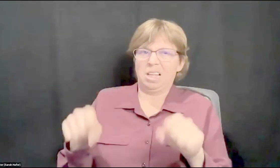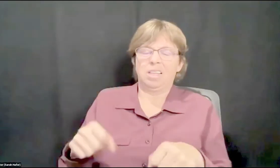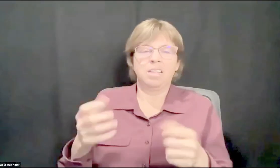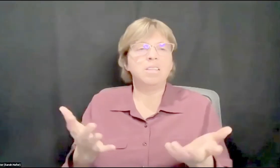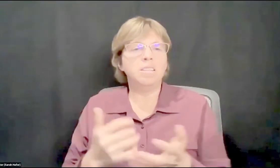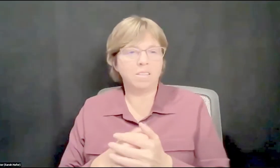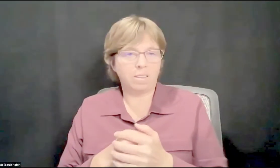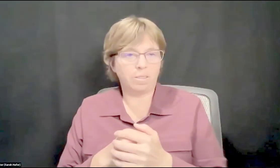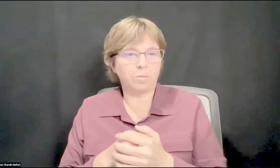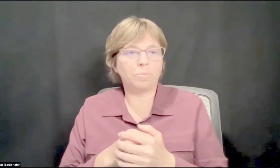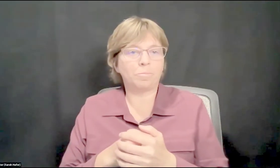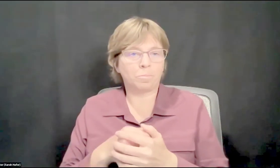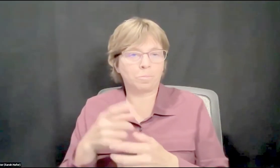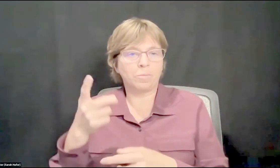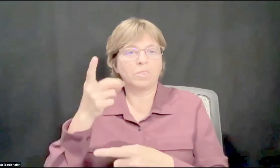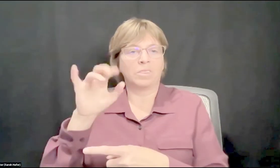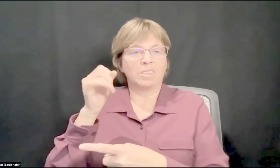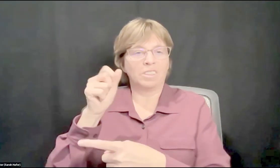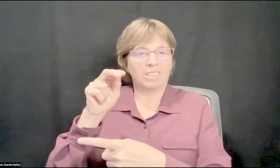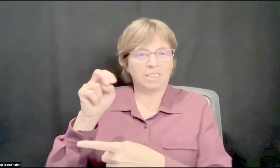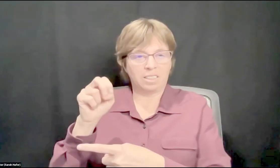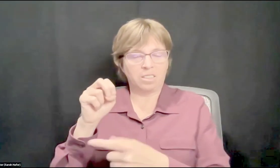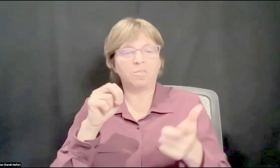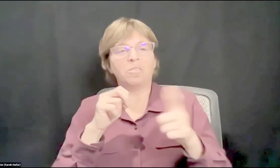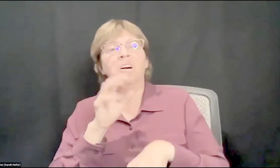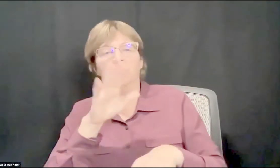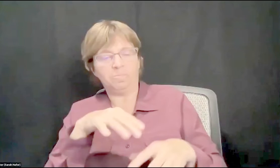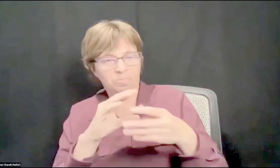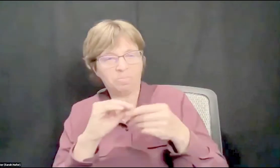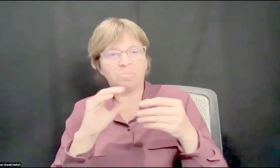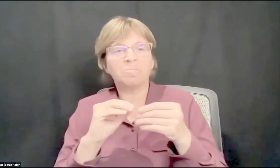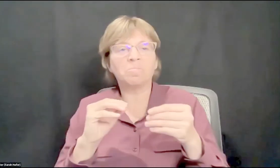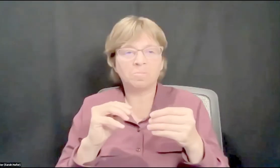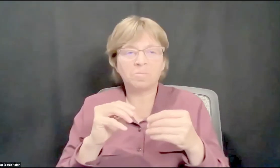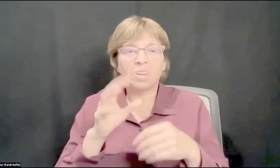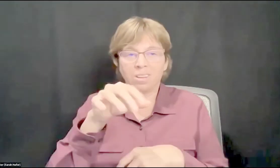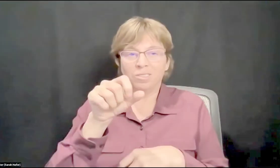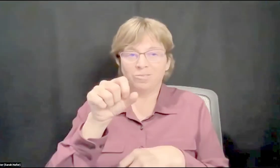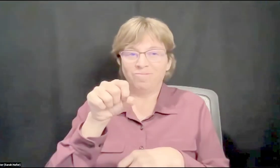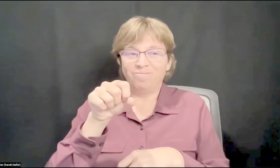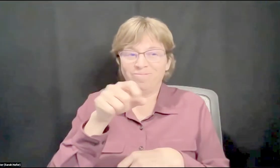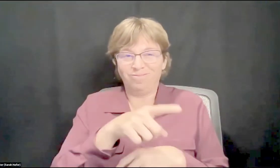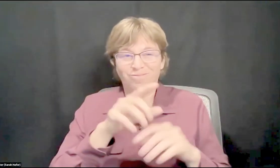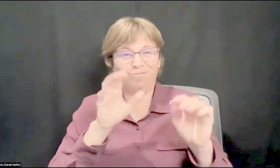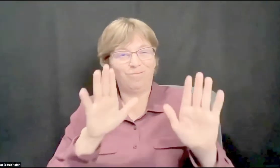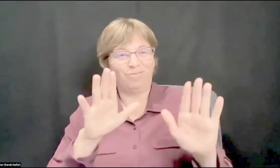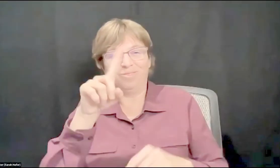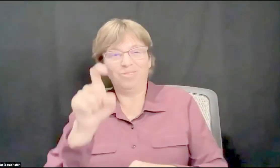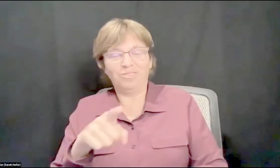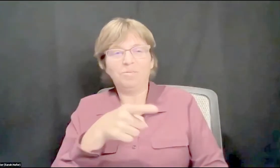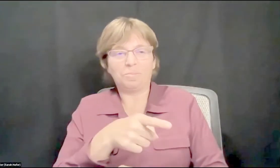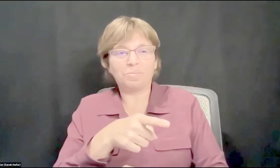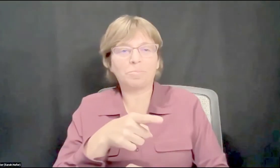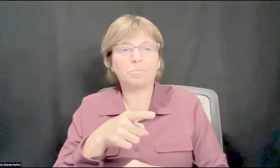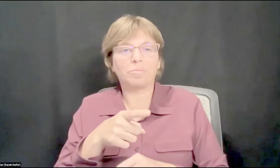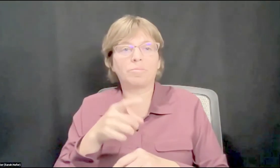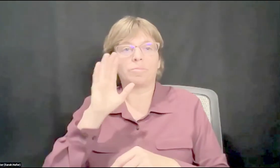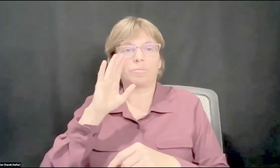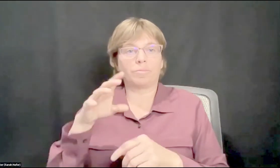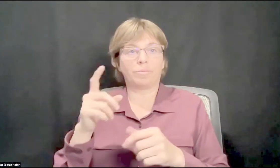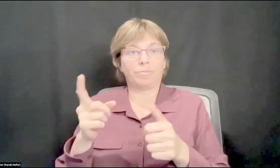You know, the first vaccines for adults came out, you know, almost a year and a half ago, and we're still waiting